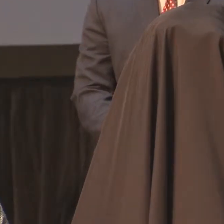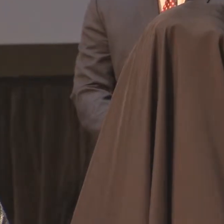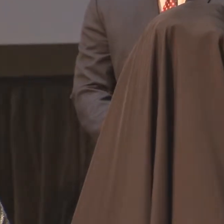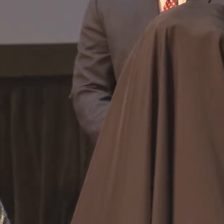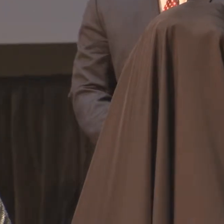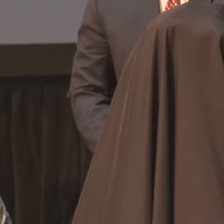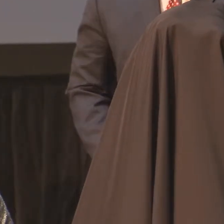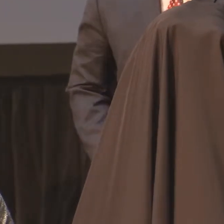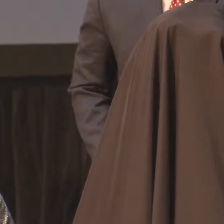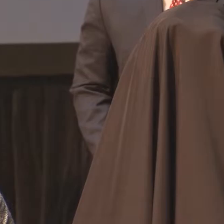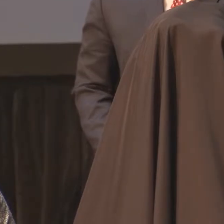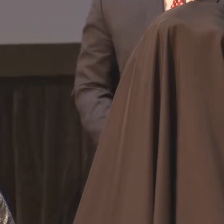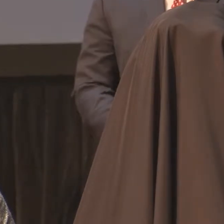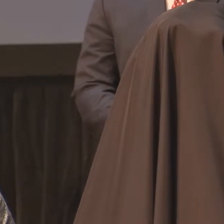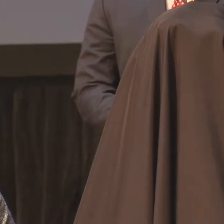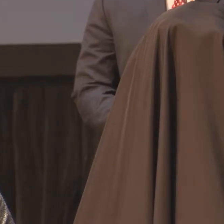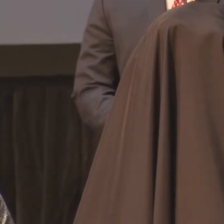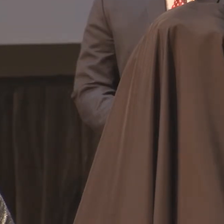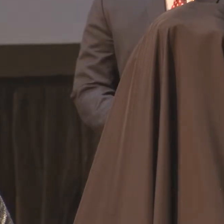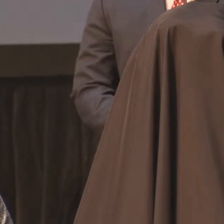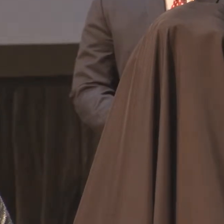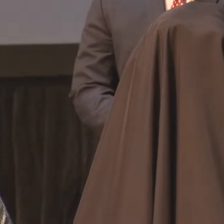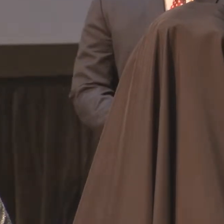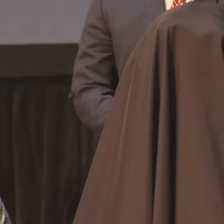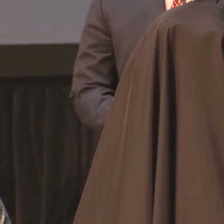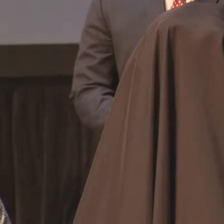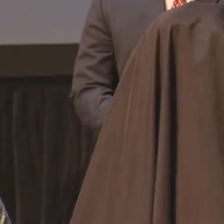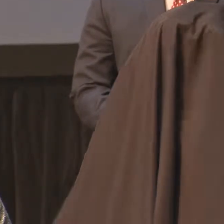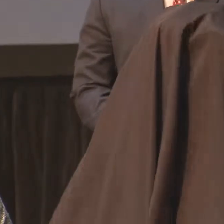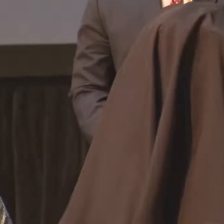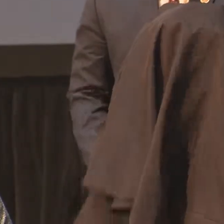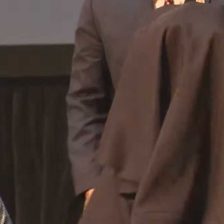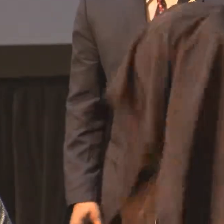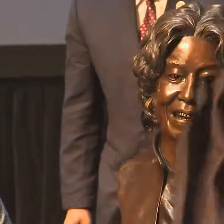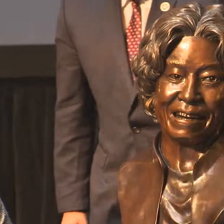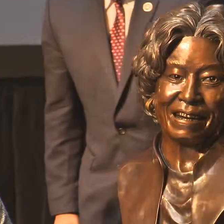we'll ask John here to unveil the bust of Julia Carson.